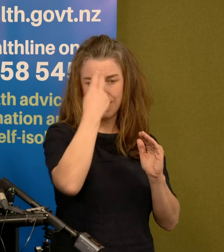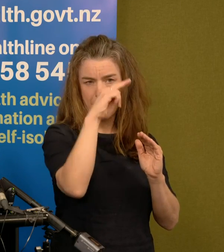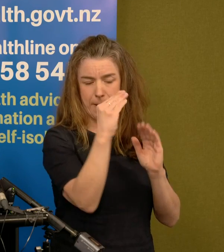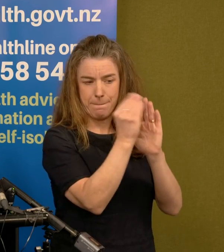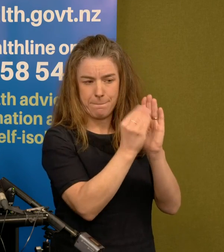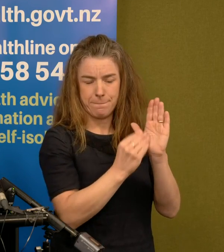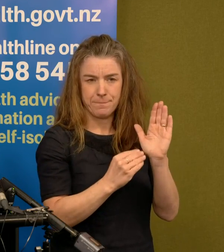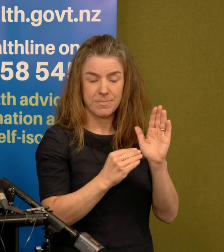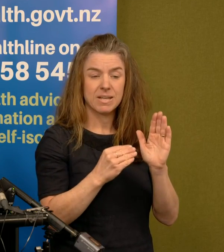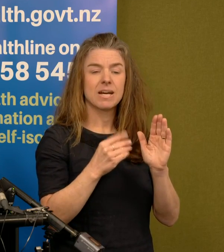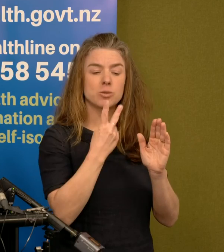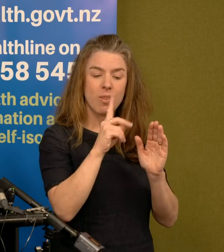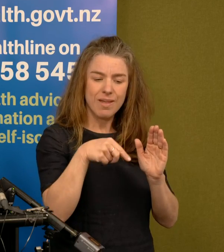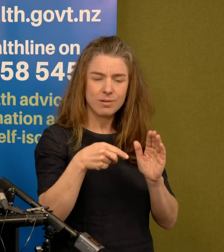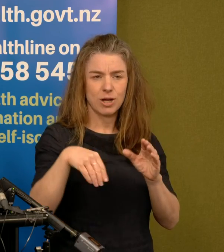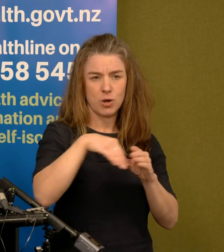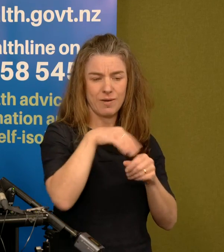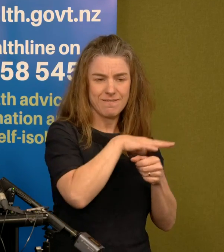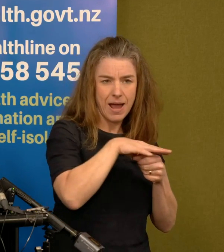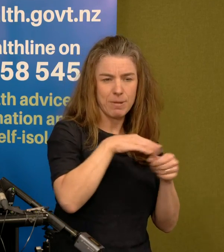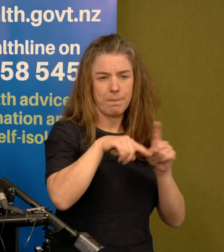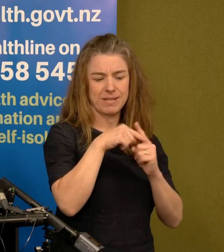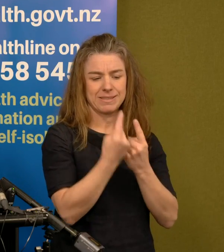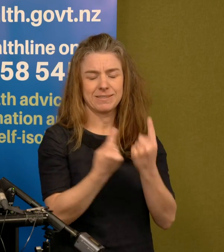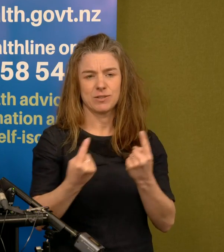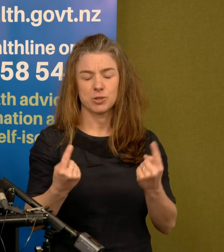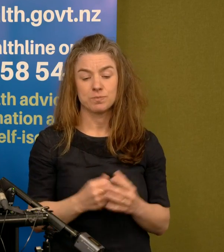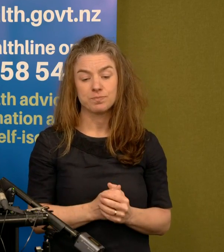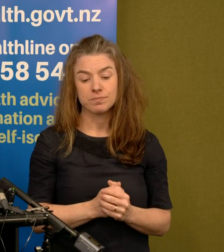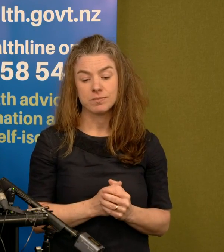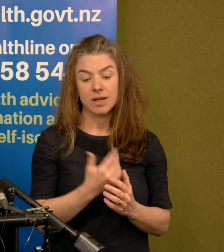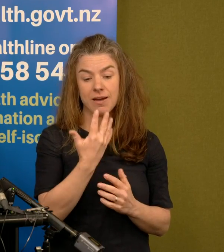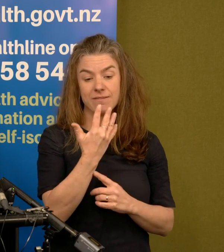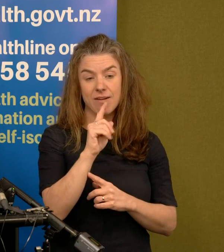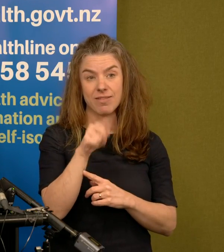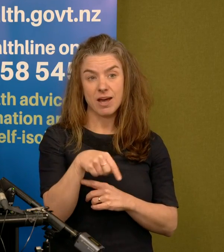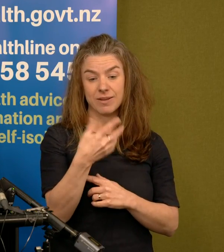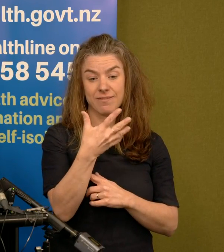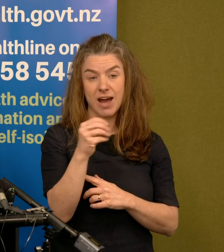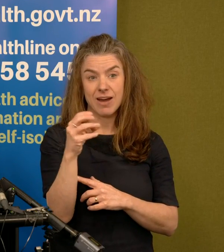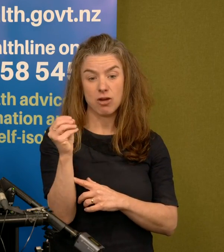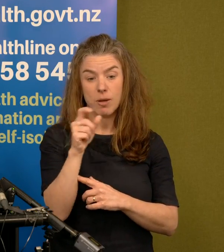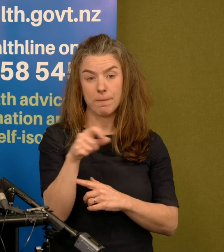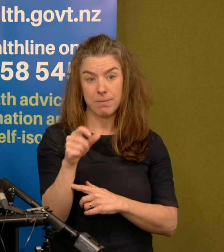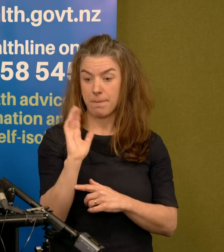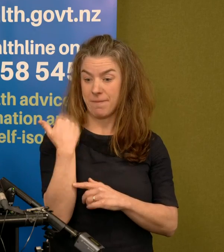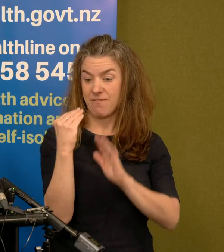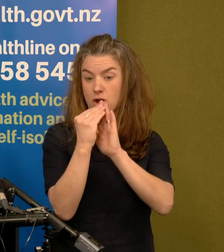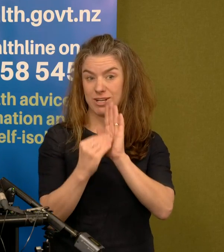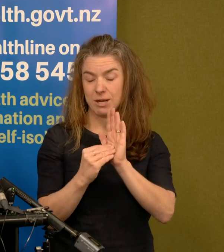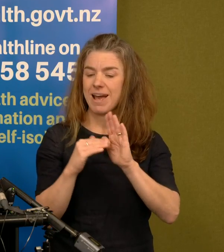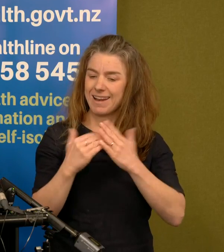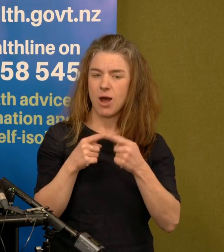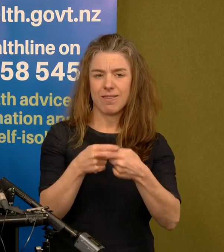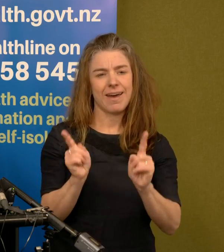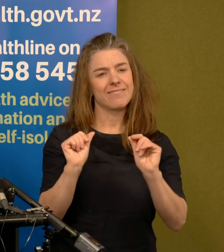includes families and individuals. Over 5,500 people who were registered have completed self-isolation, and again, I